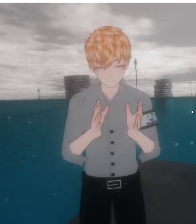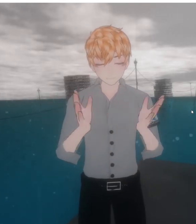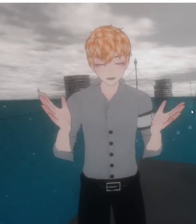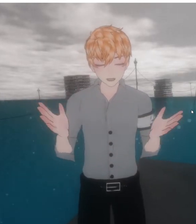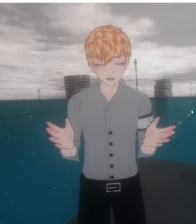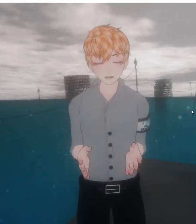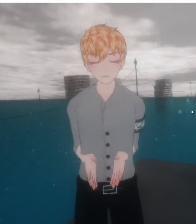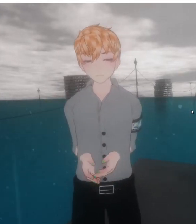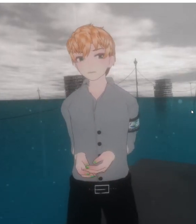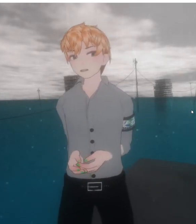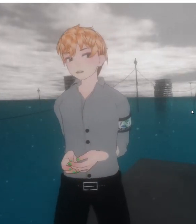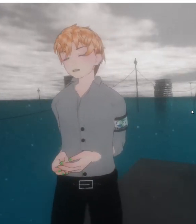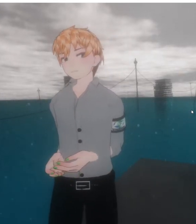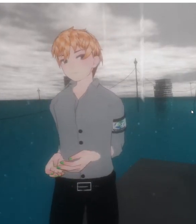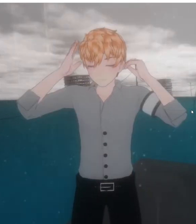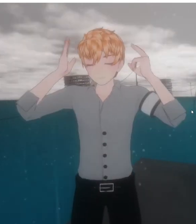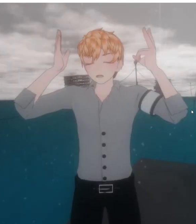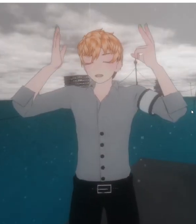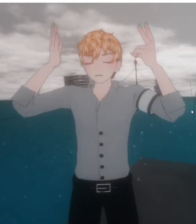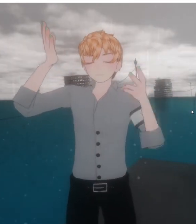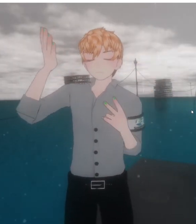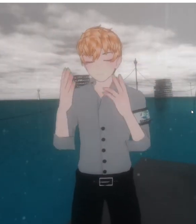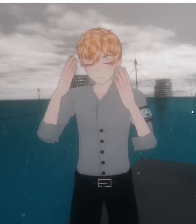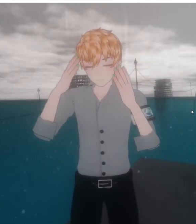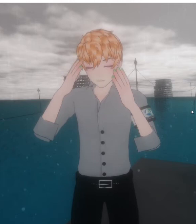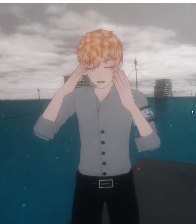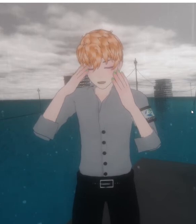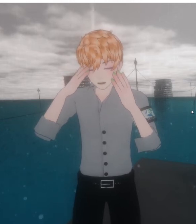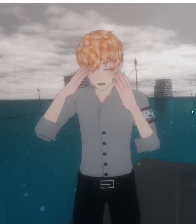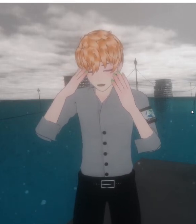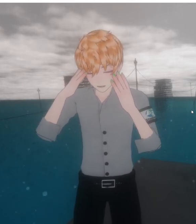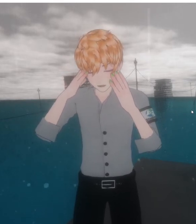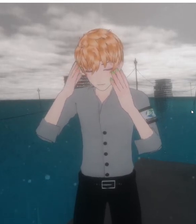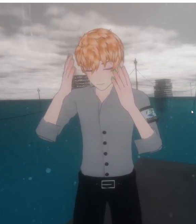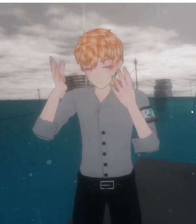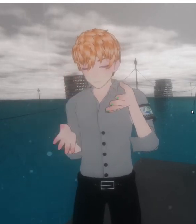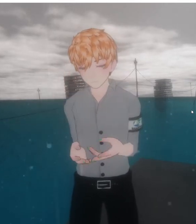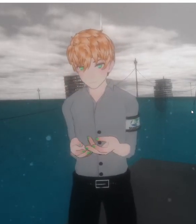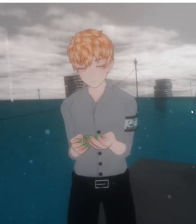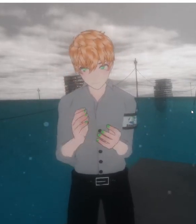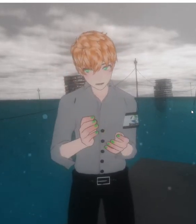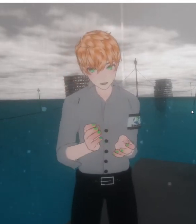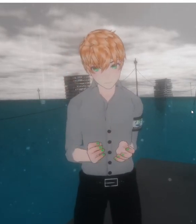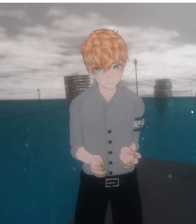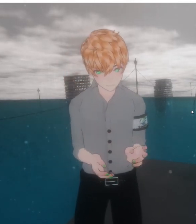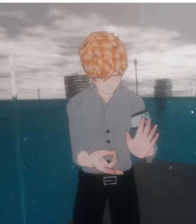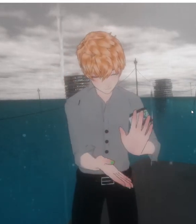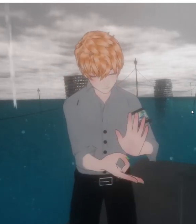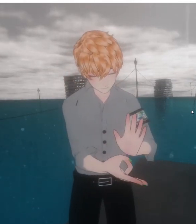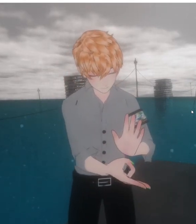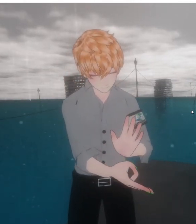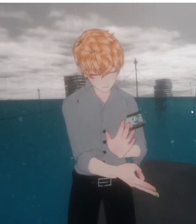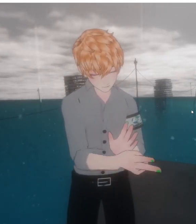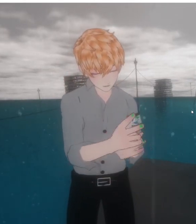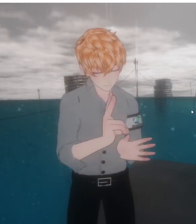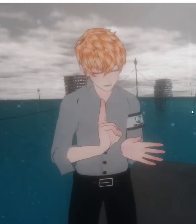clicking there. Okay, let me fix my headset. So, the sign